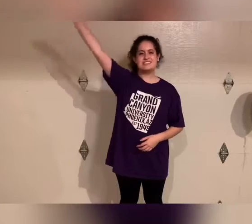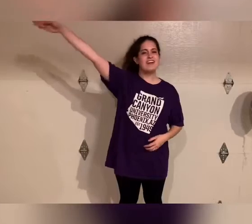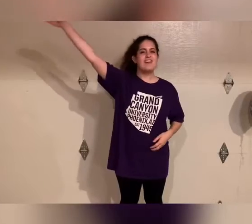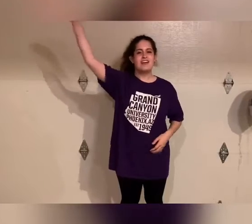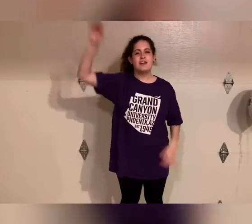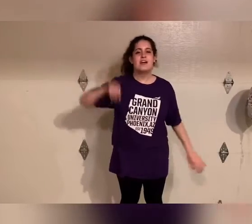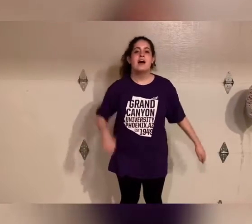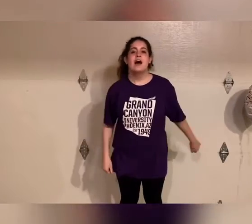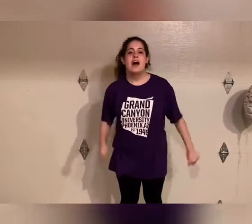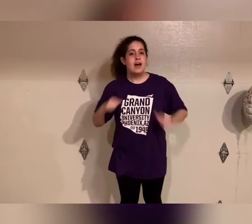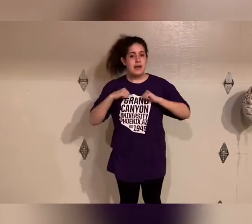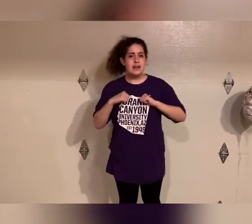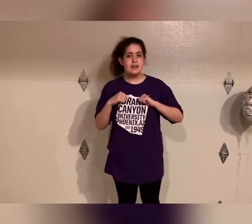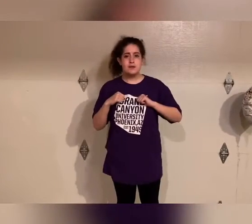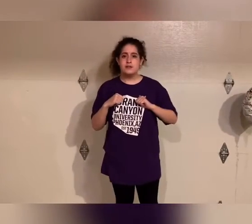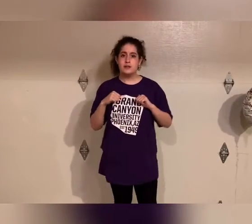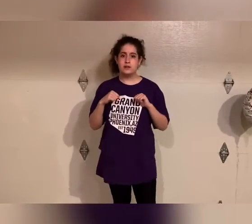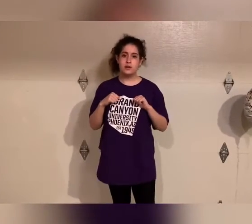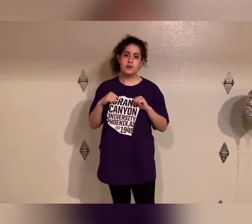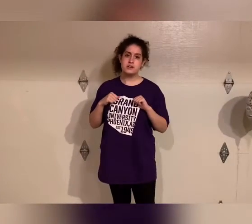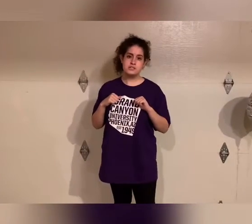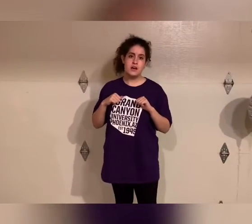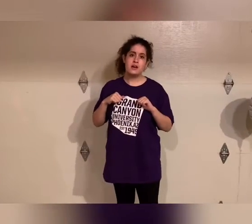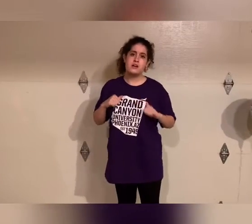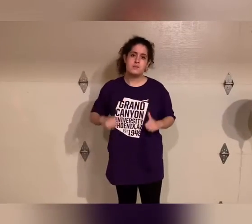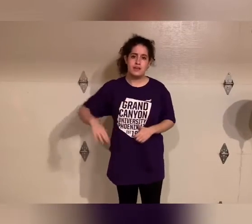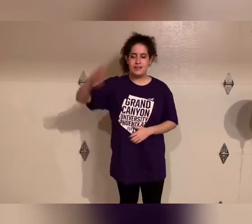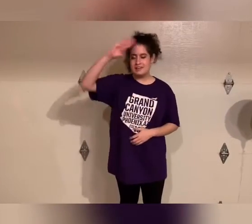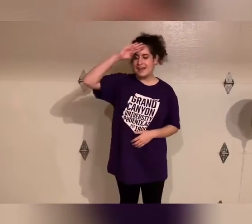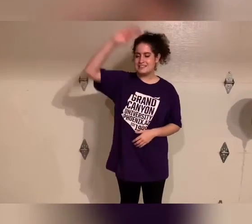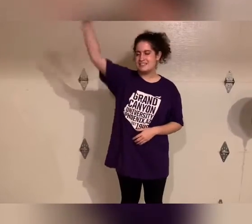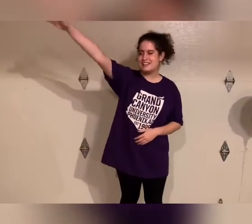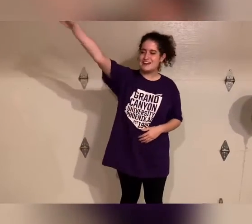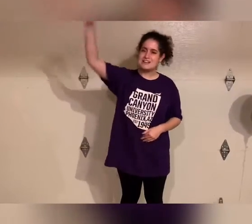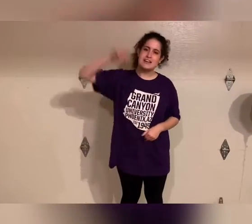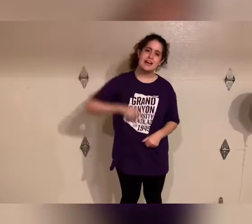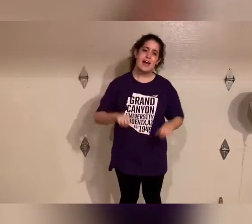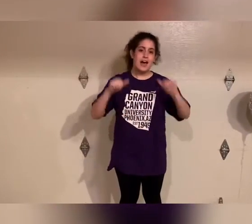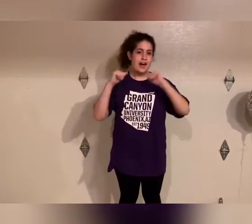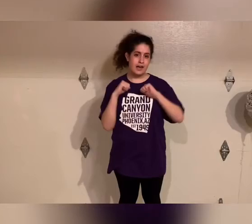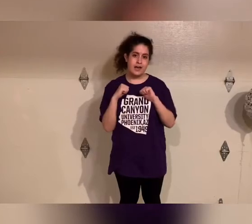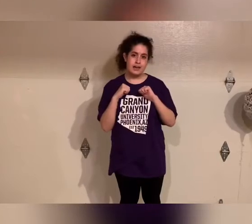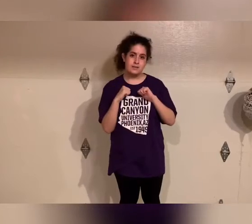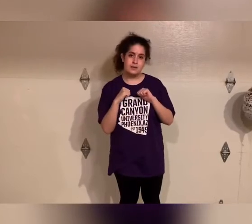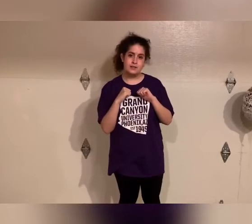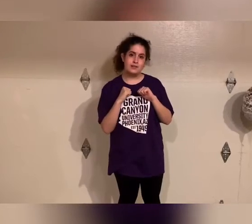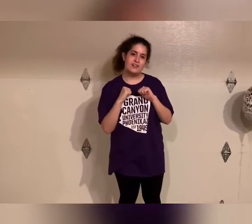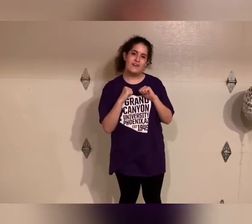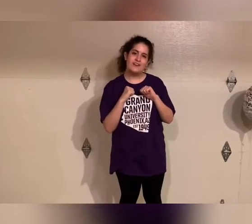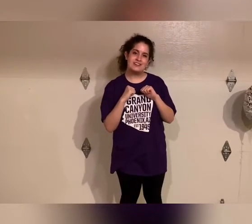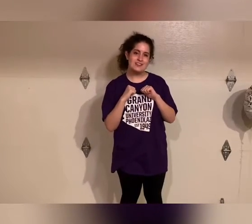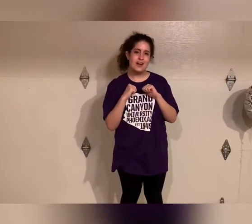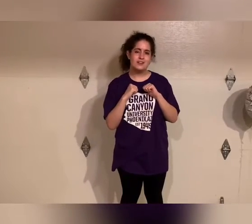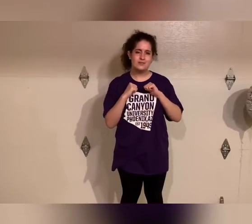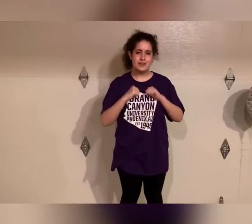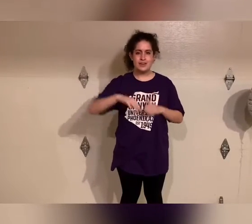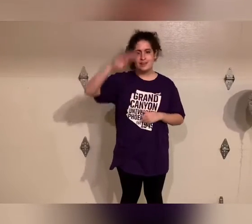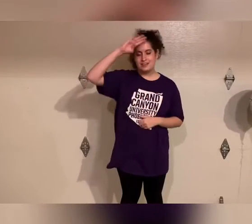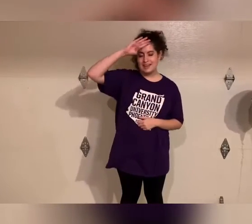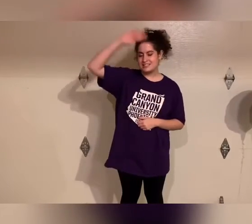sir! I'm in the Lord's army. Yes, sir! I'm in the Lord's army. Yes,